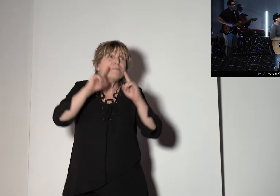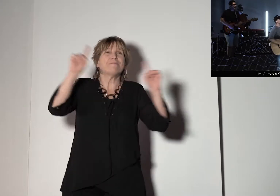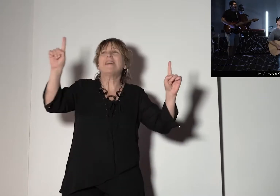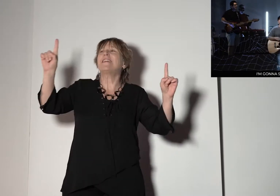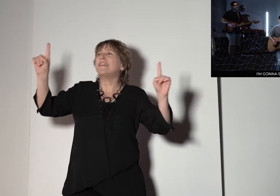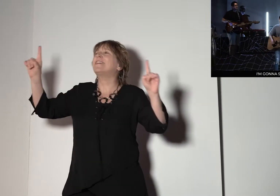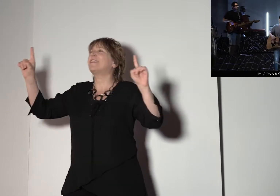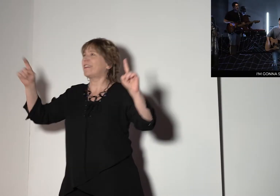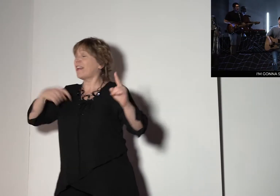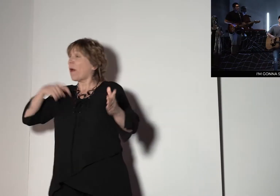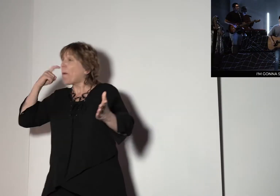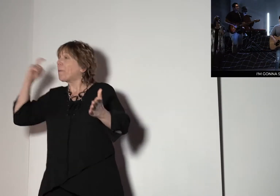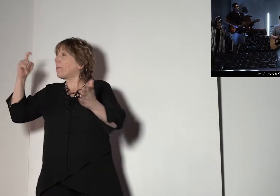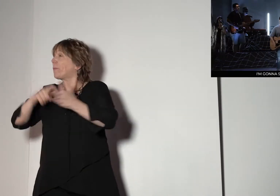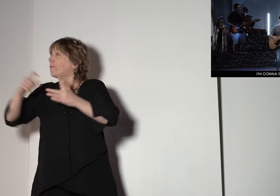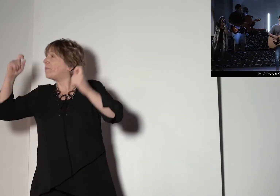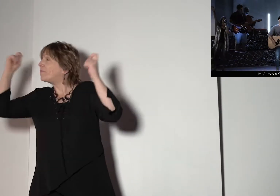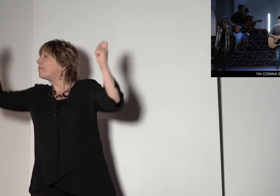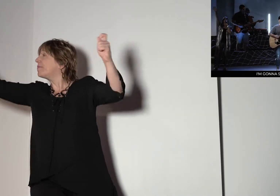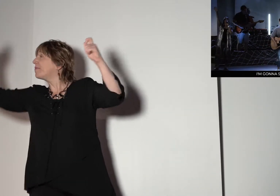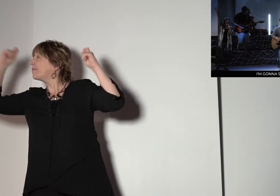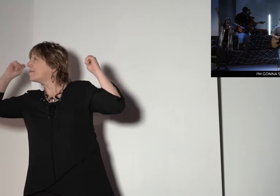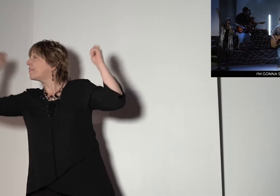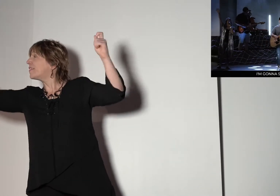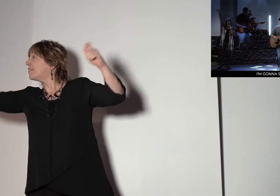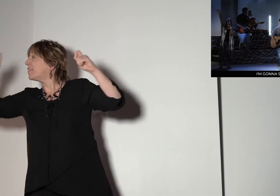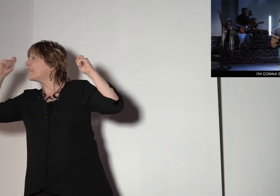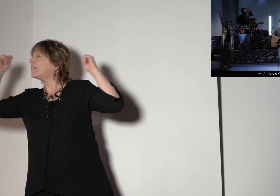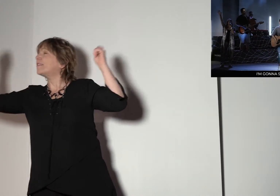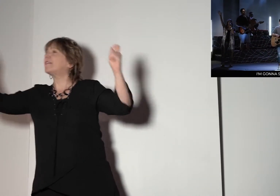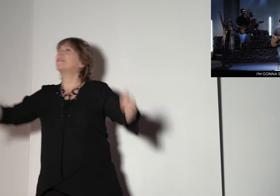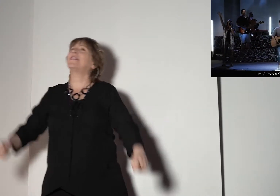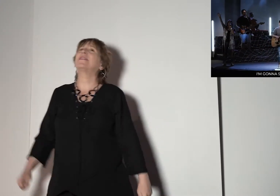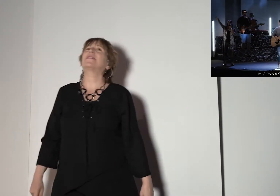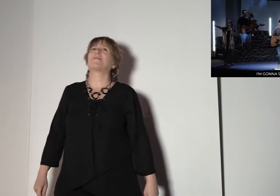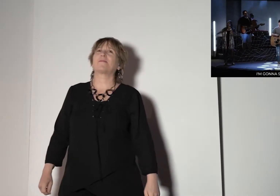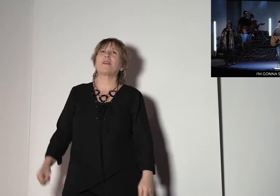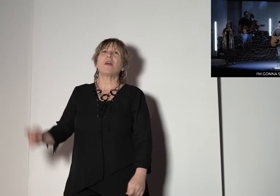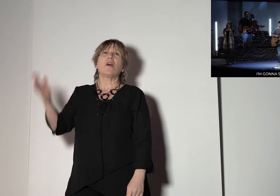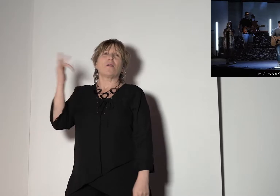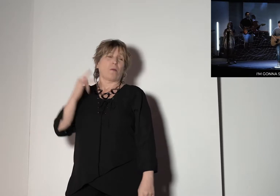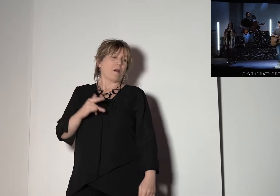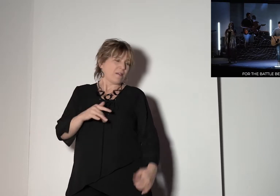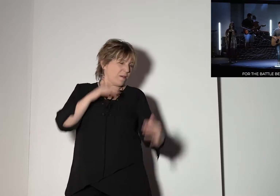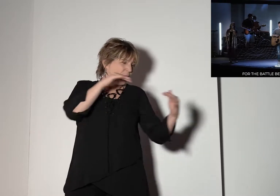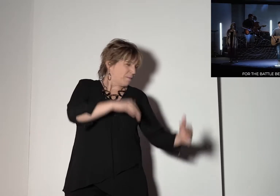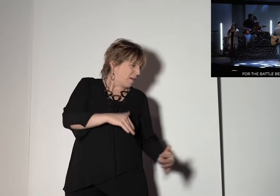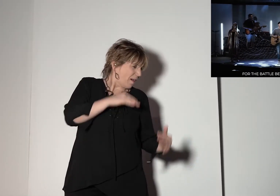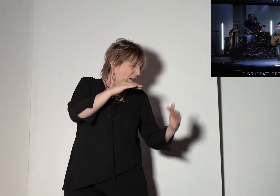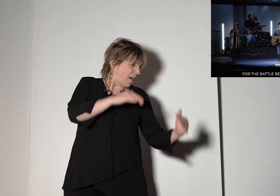see victory. And I'm gonna see victory.